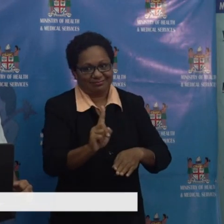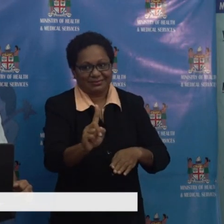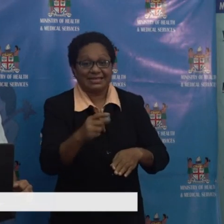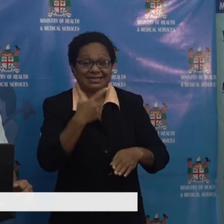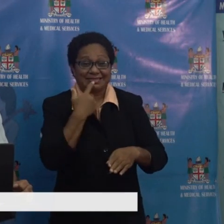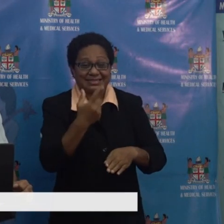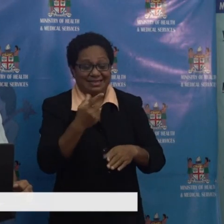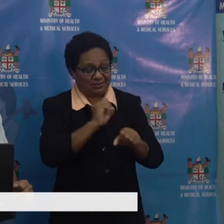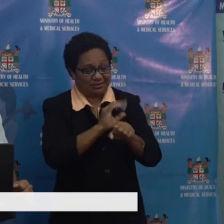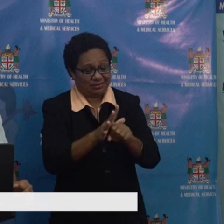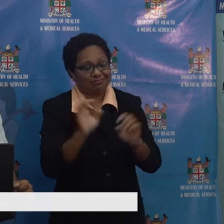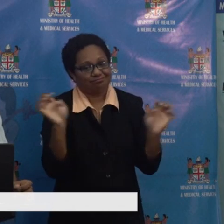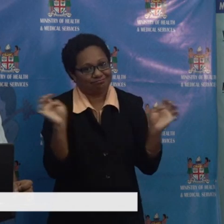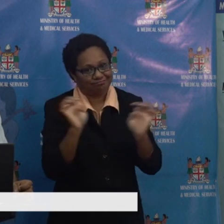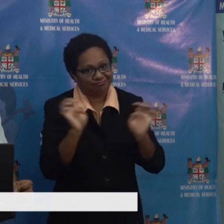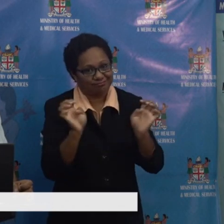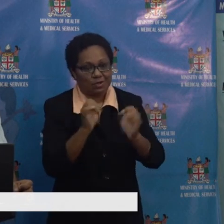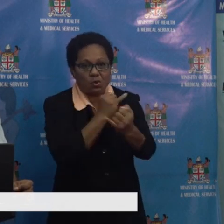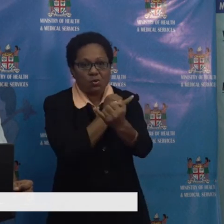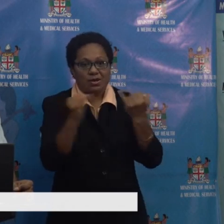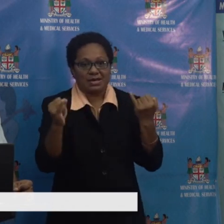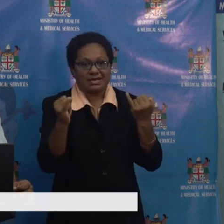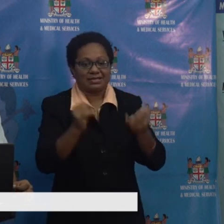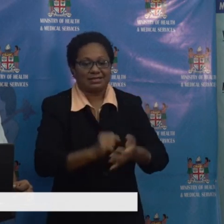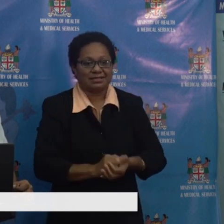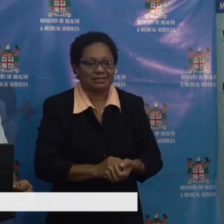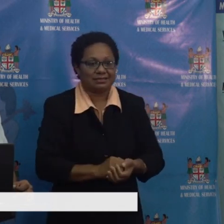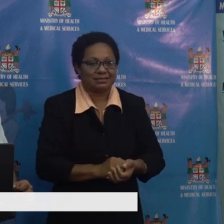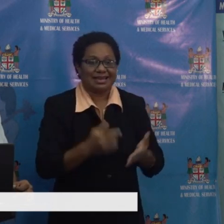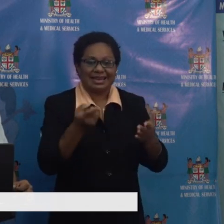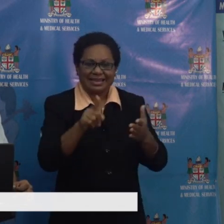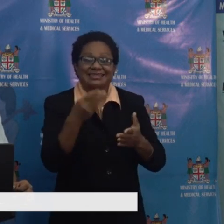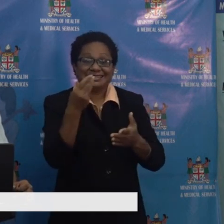variable and several unknown chains of transmission.